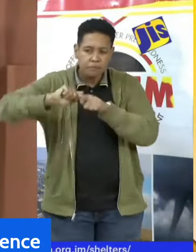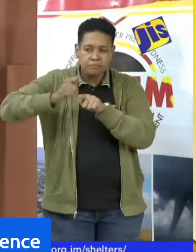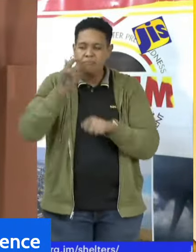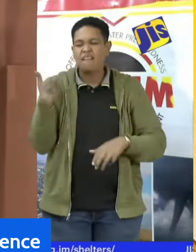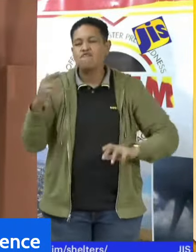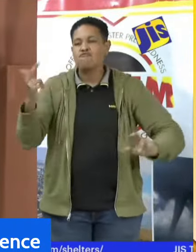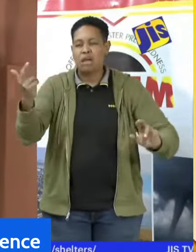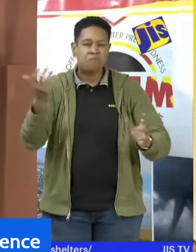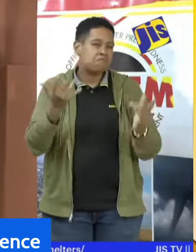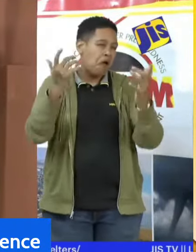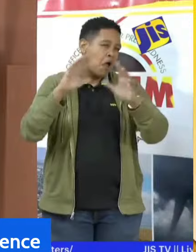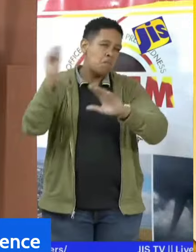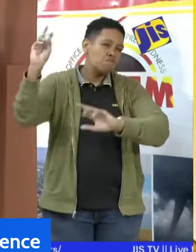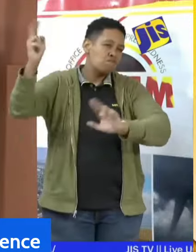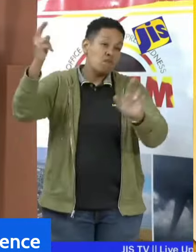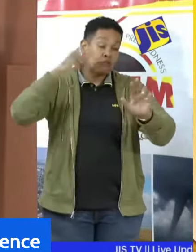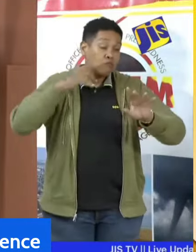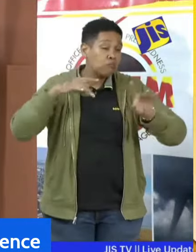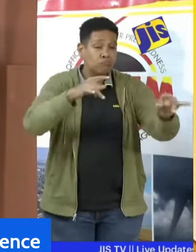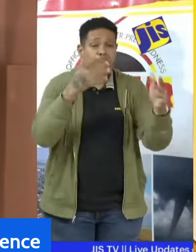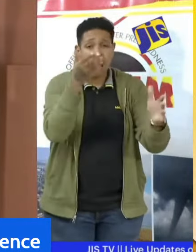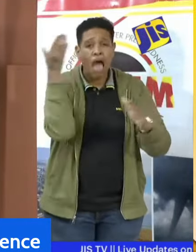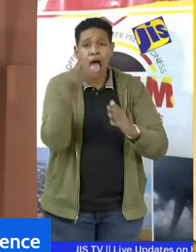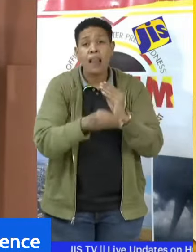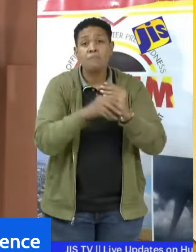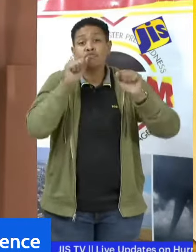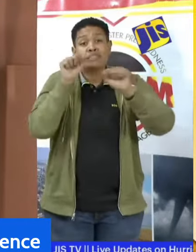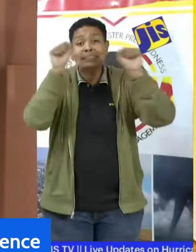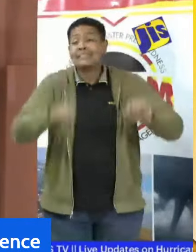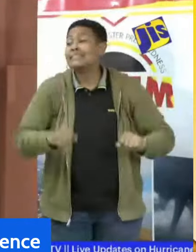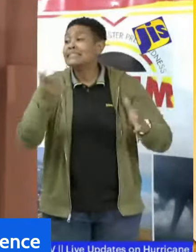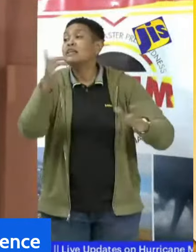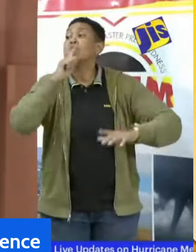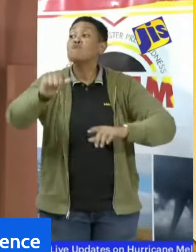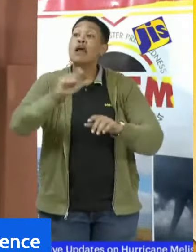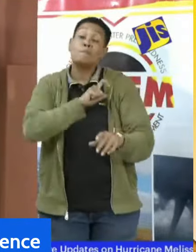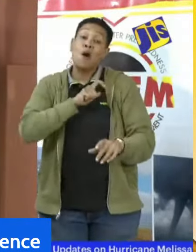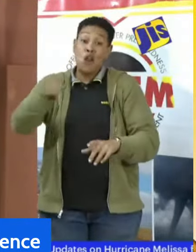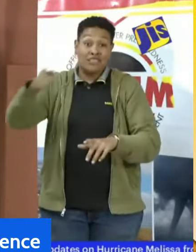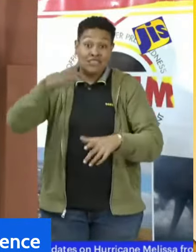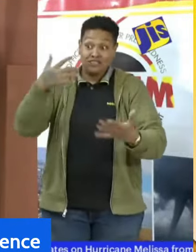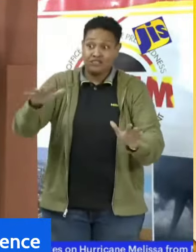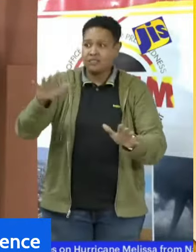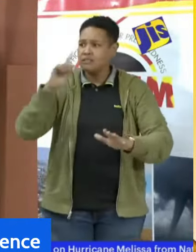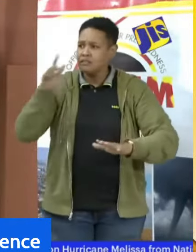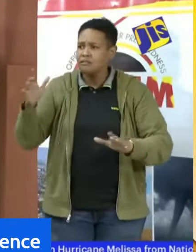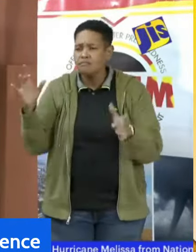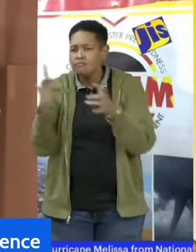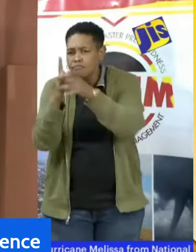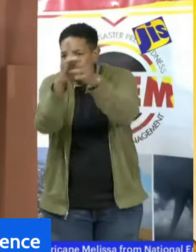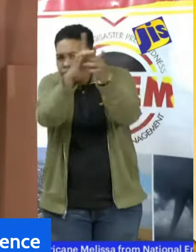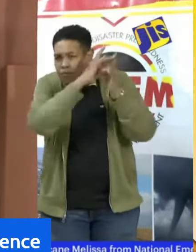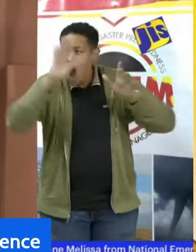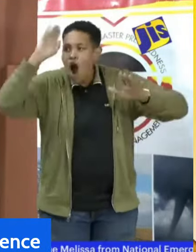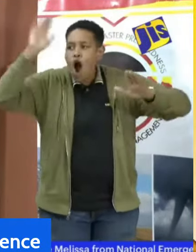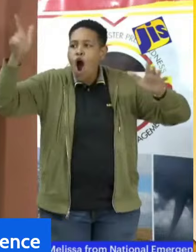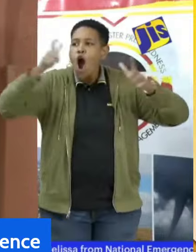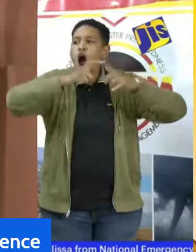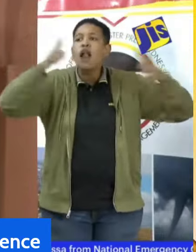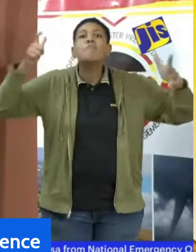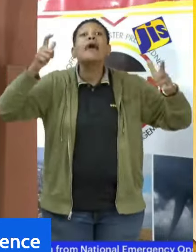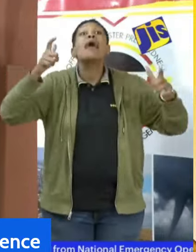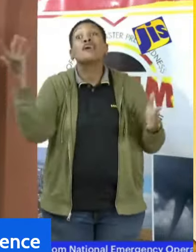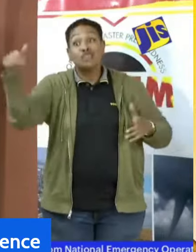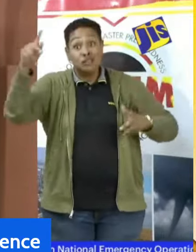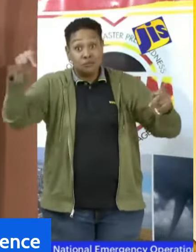in and has made us very efficient. And it is a system that the police has tied in, and all the major